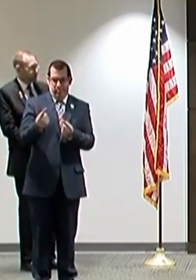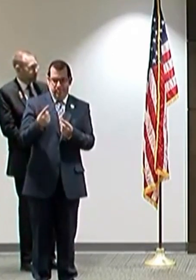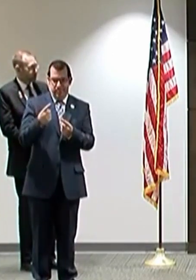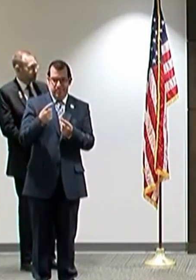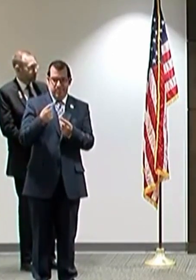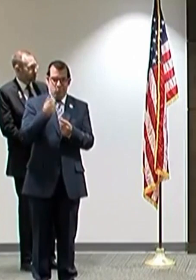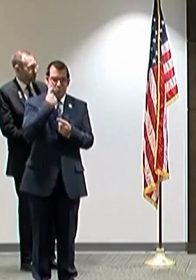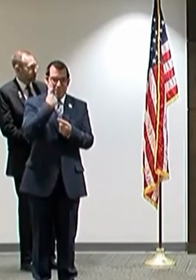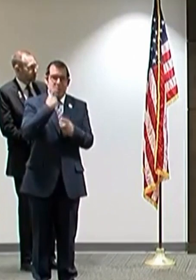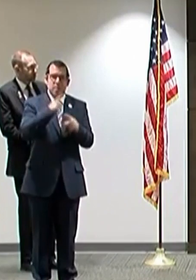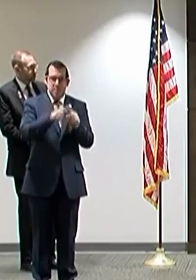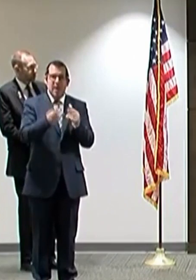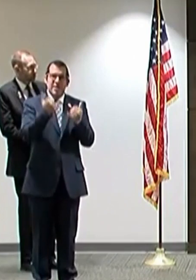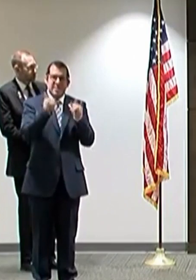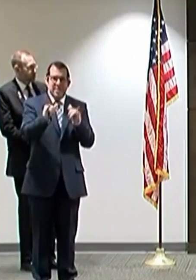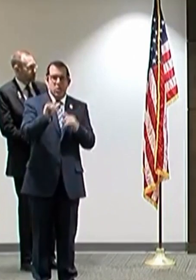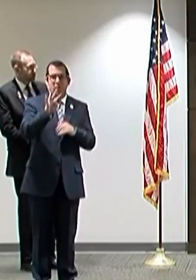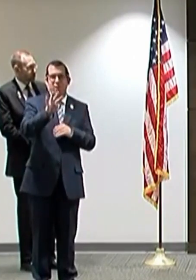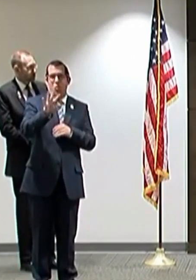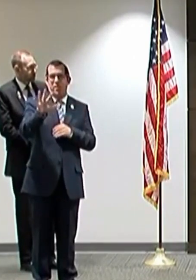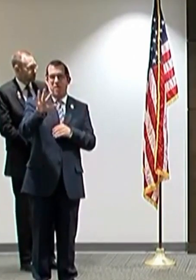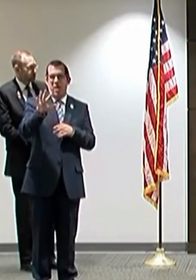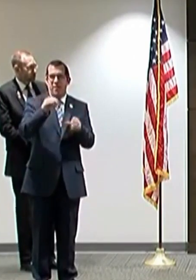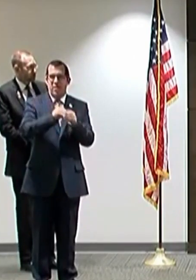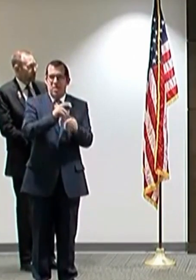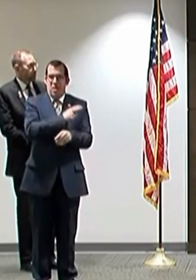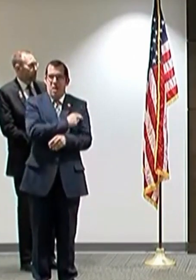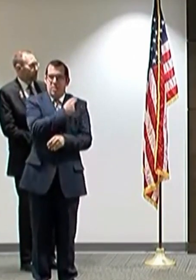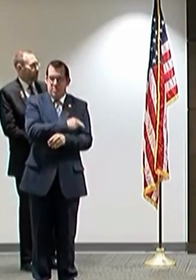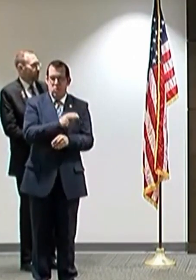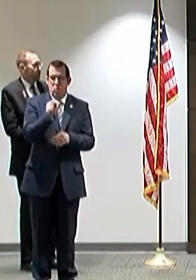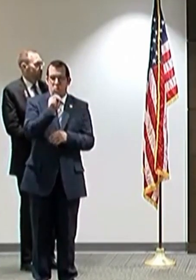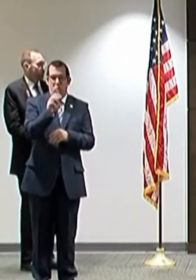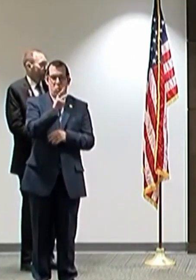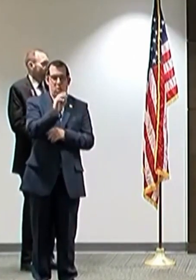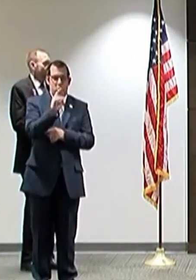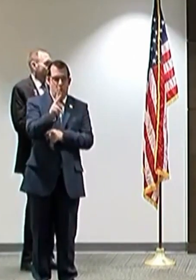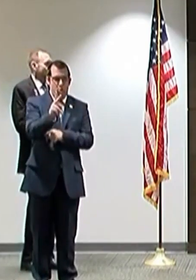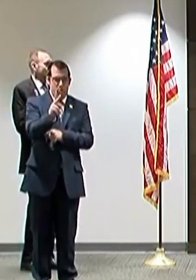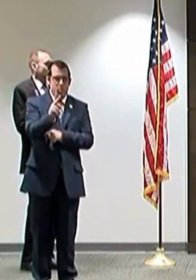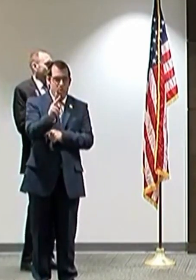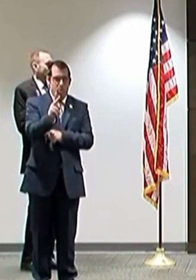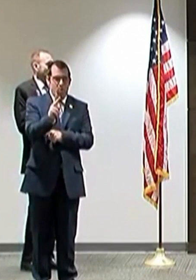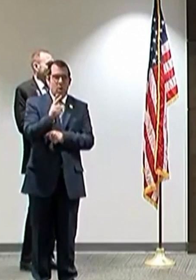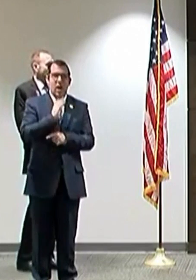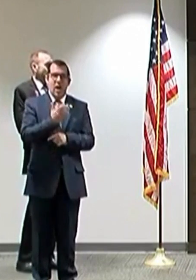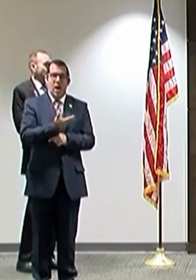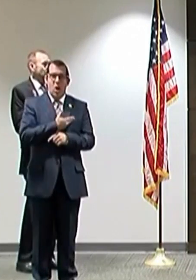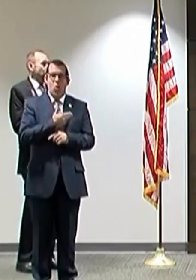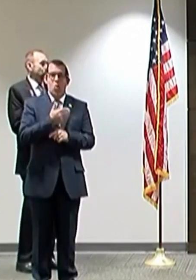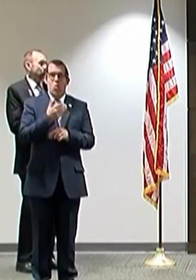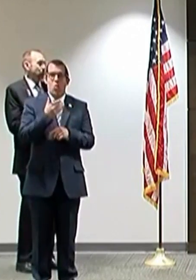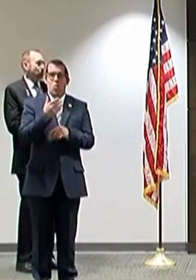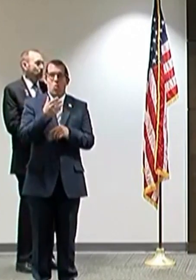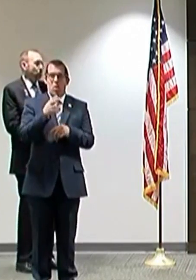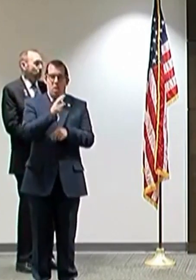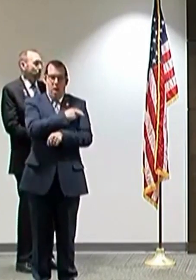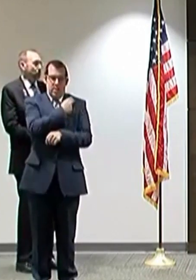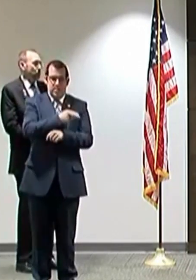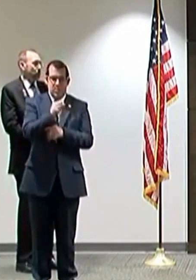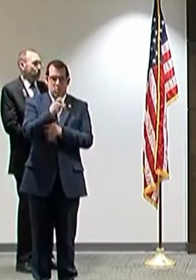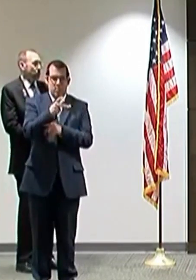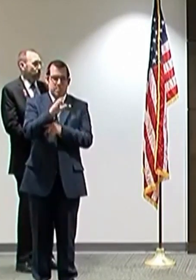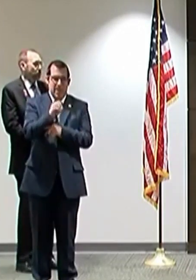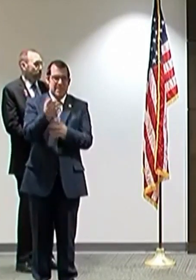chart, that still puts you at 45 hospitalizations in Northwest Arkansas. Our hospital space is more